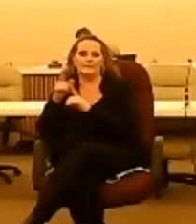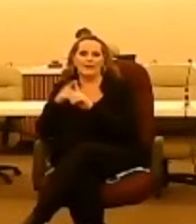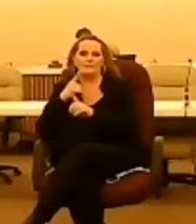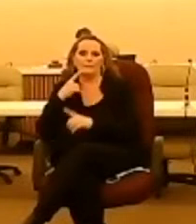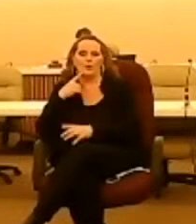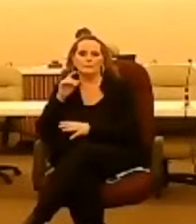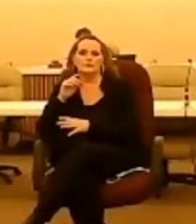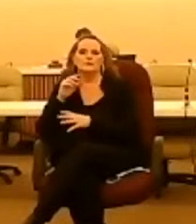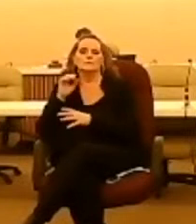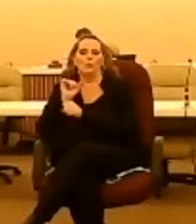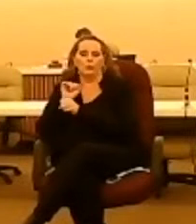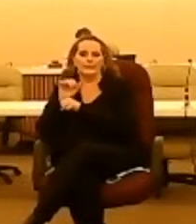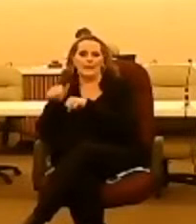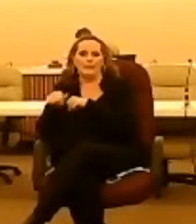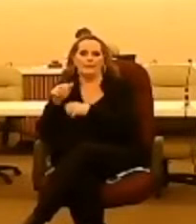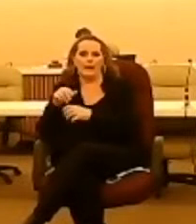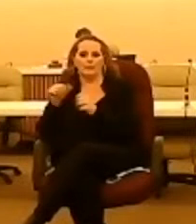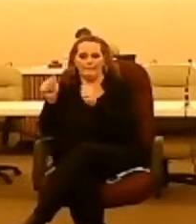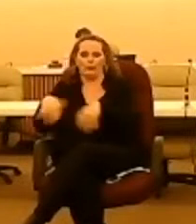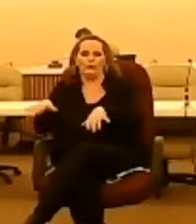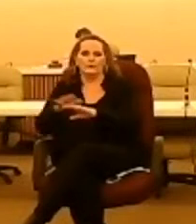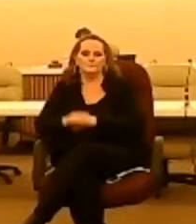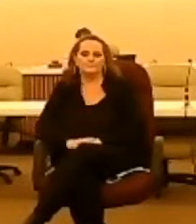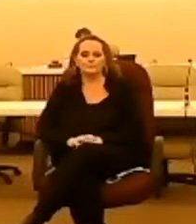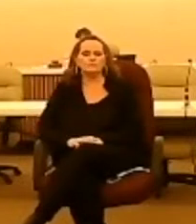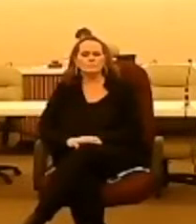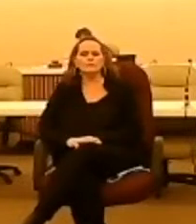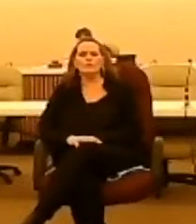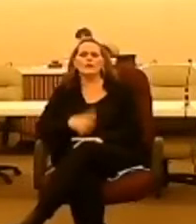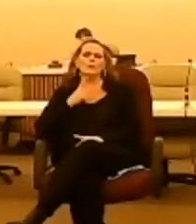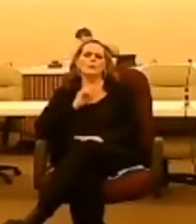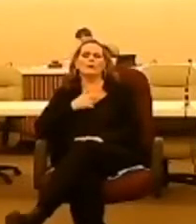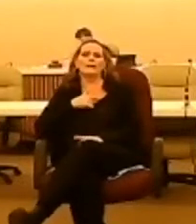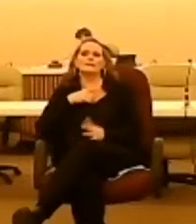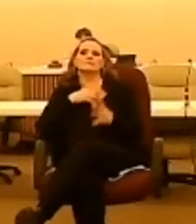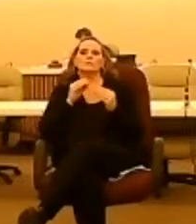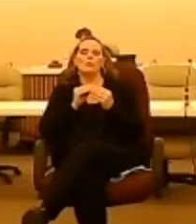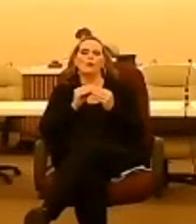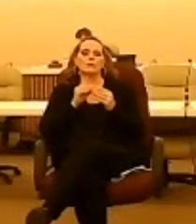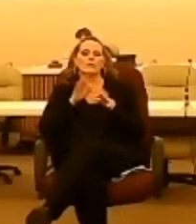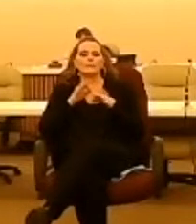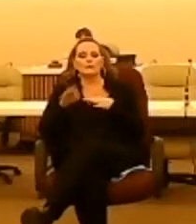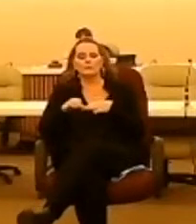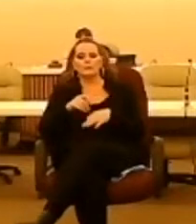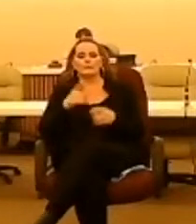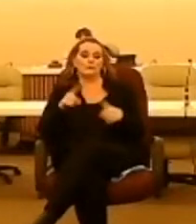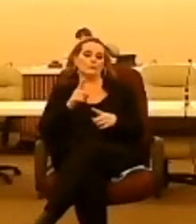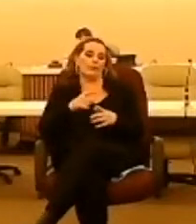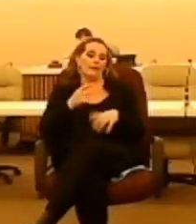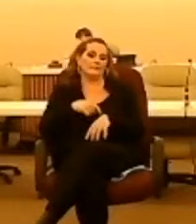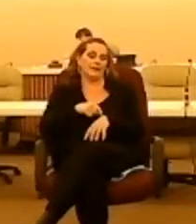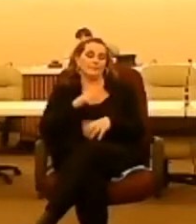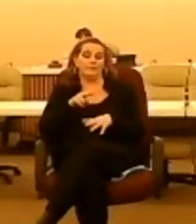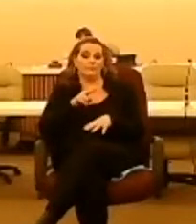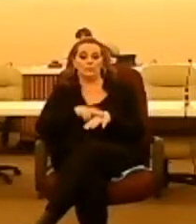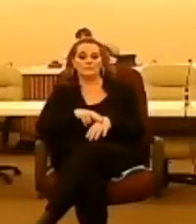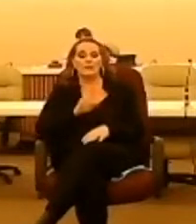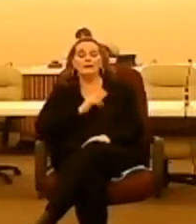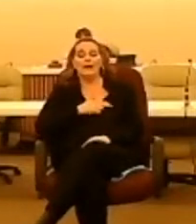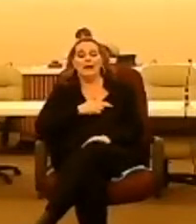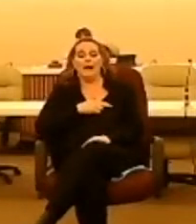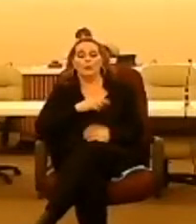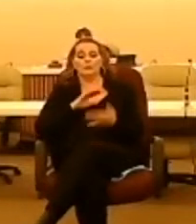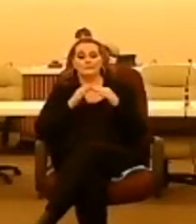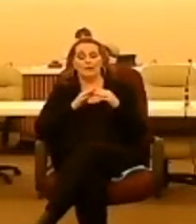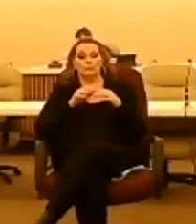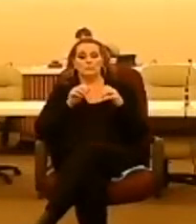understandably, it waited till that was done. And then, like I said, there was some further delay because during that time, of course, our town assessor took a